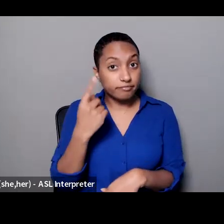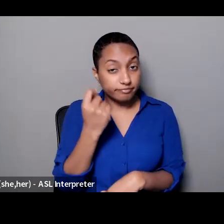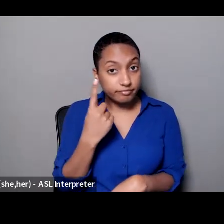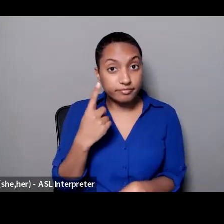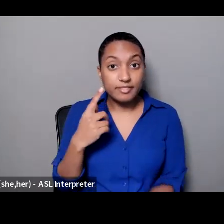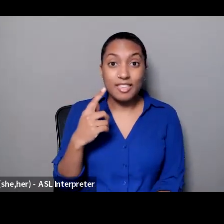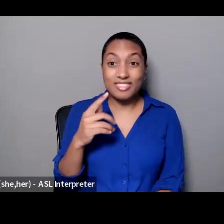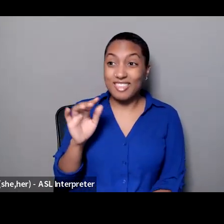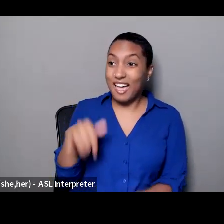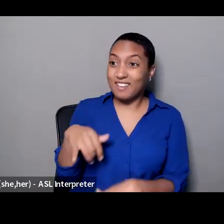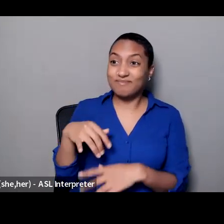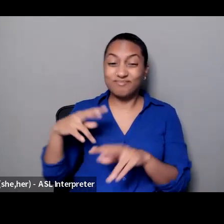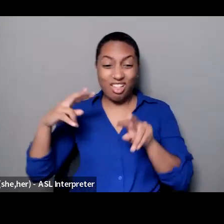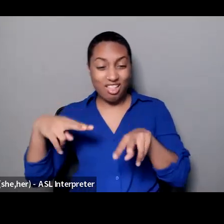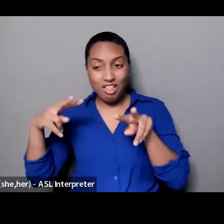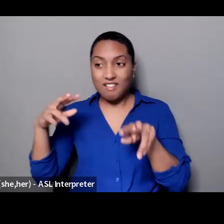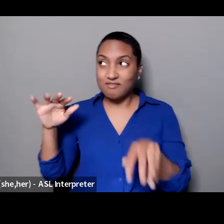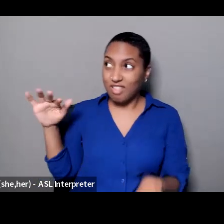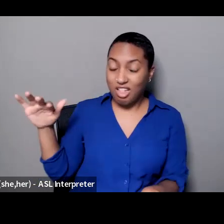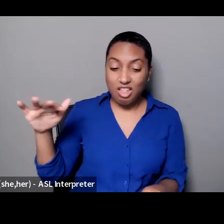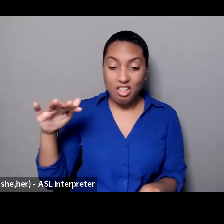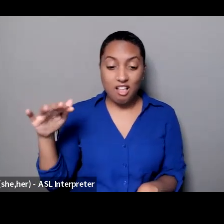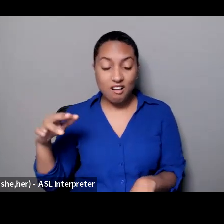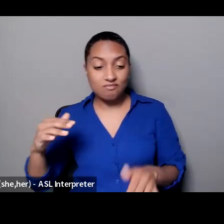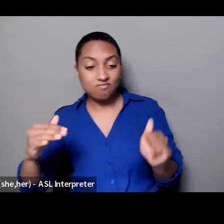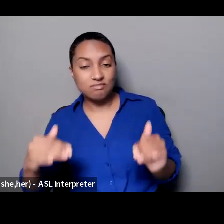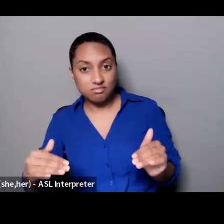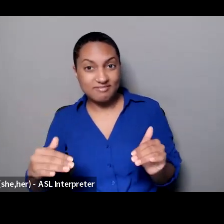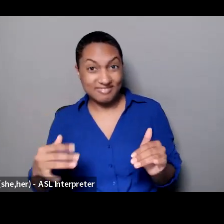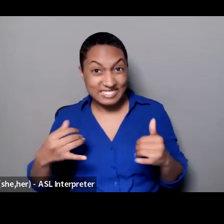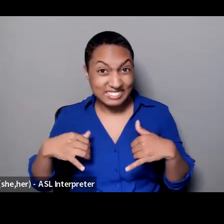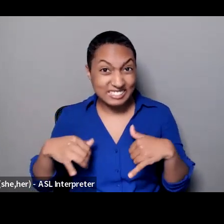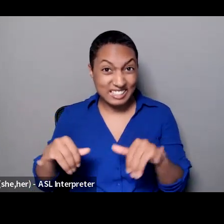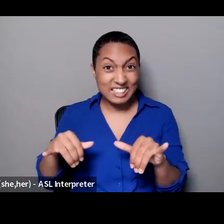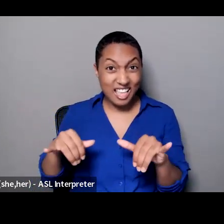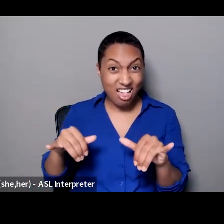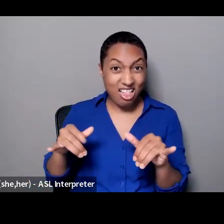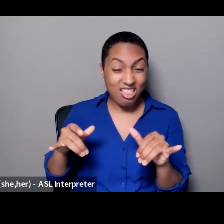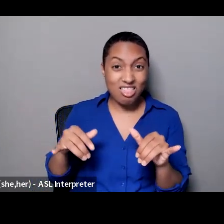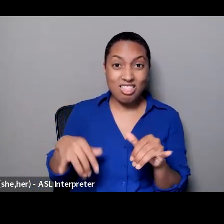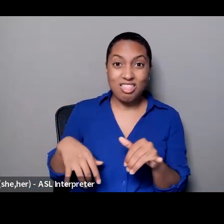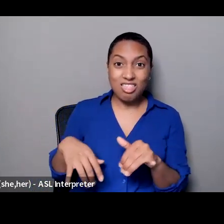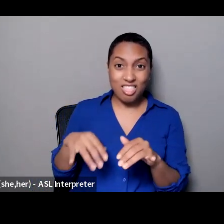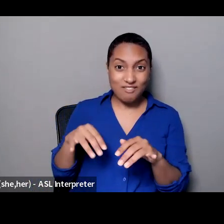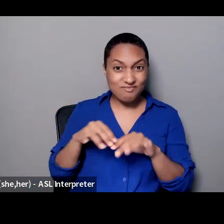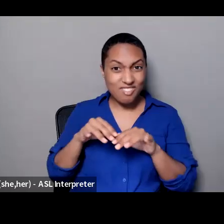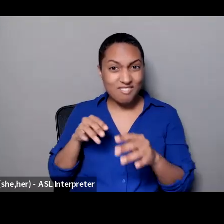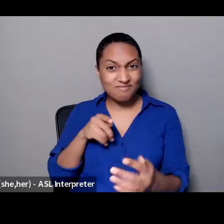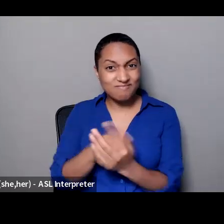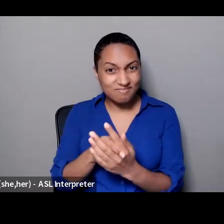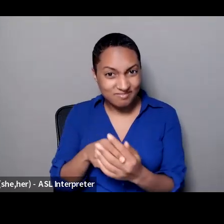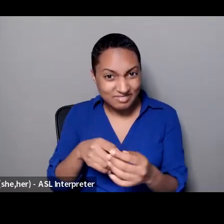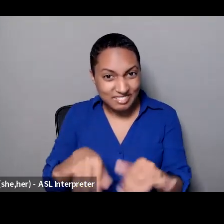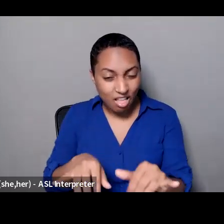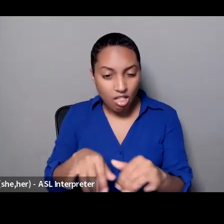and certainly centers play a key role in helping people develop their